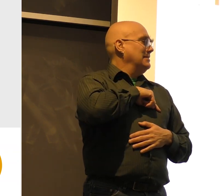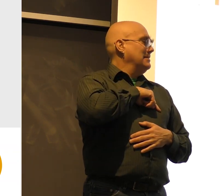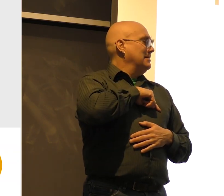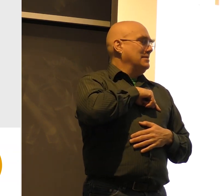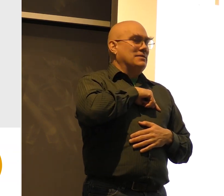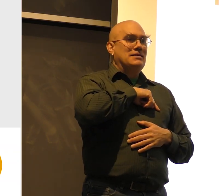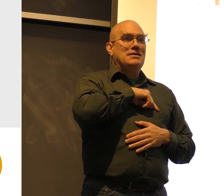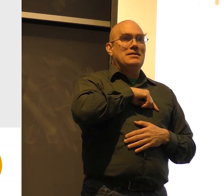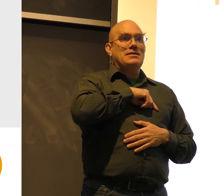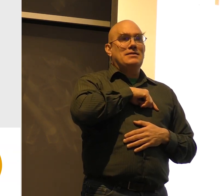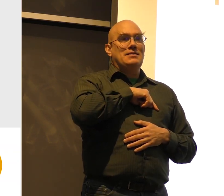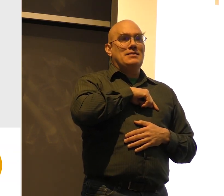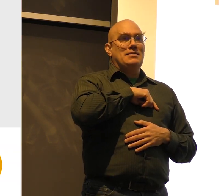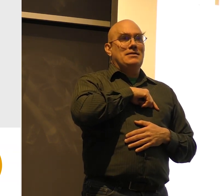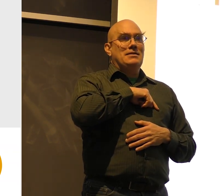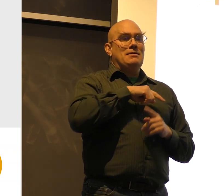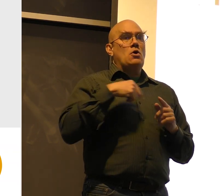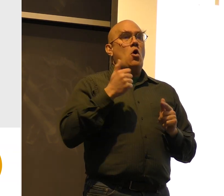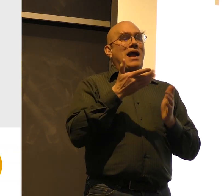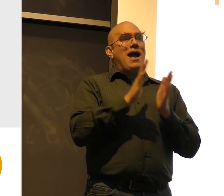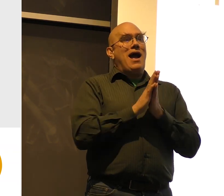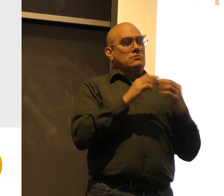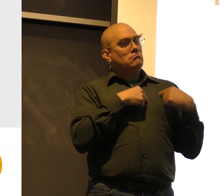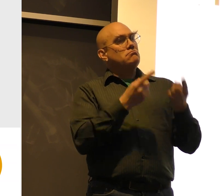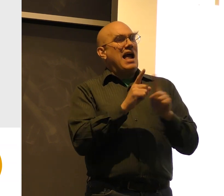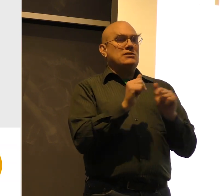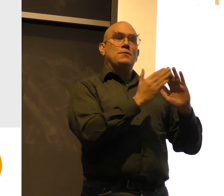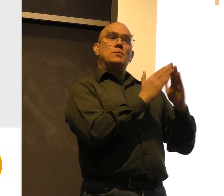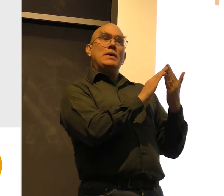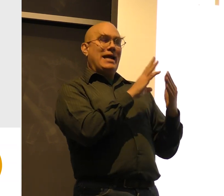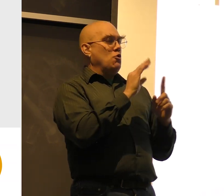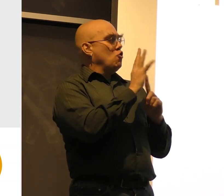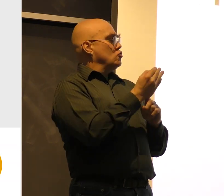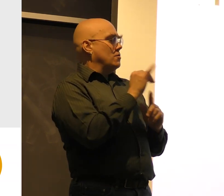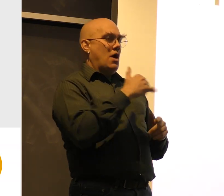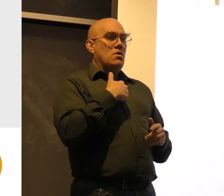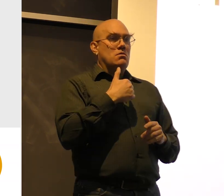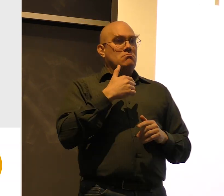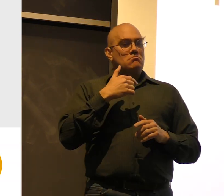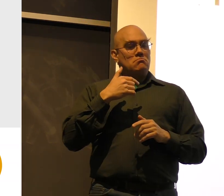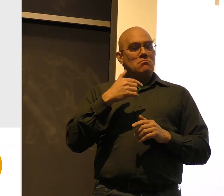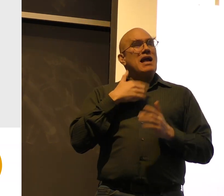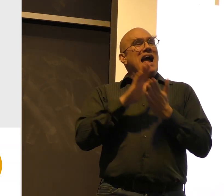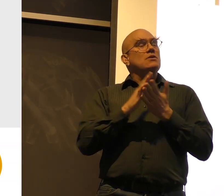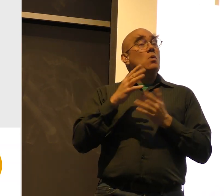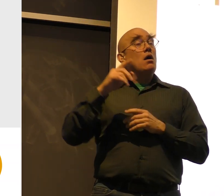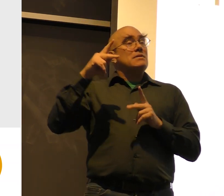It's never been a lack of priorities for us as a community. We have always been asked by the community, by that majority culture. They